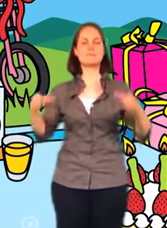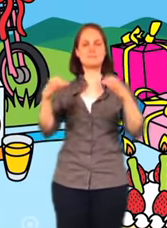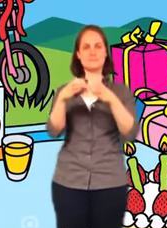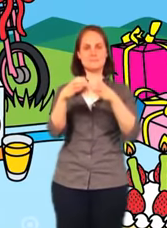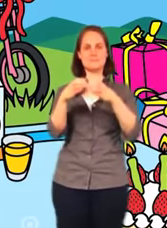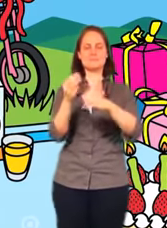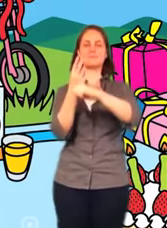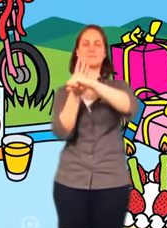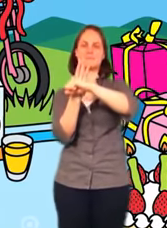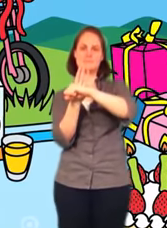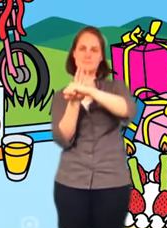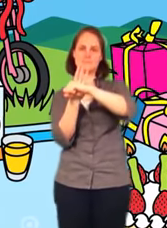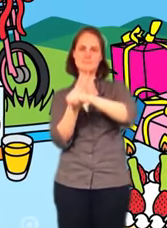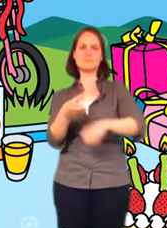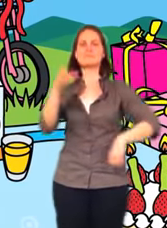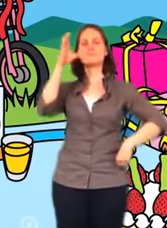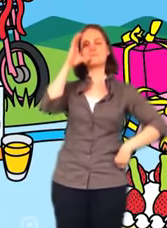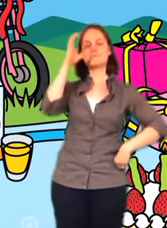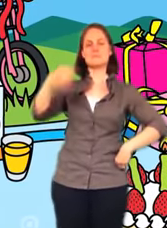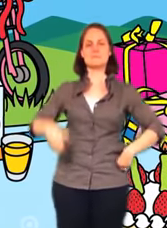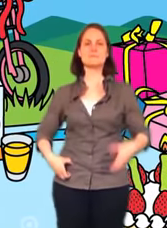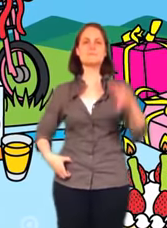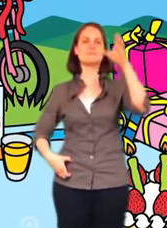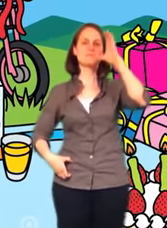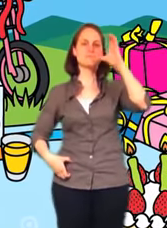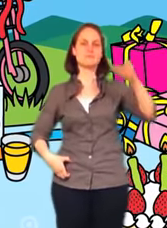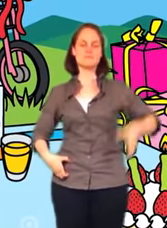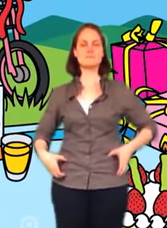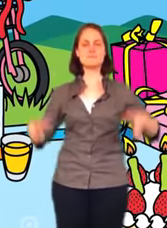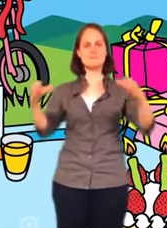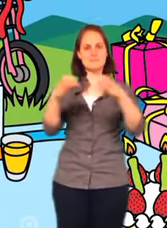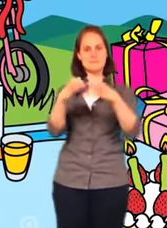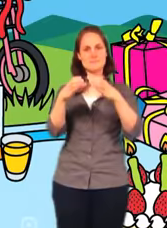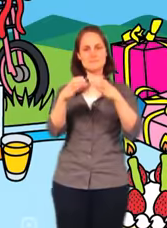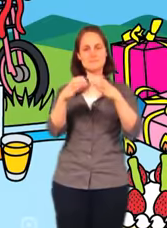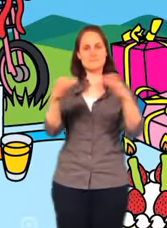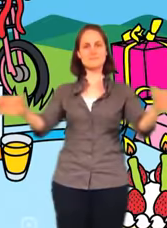present. Cake, juice, tea, present.